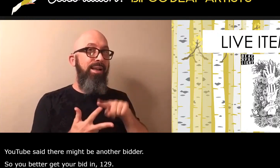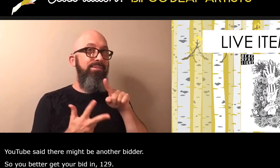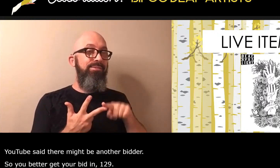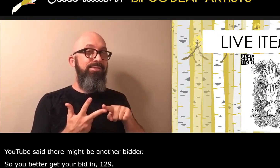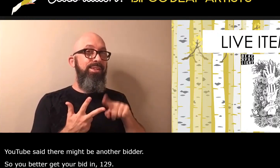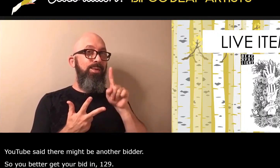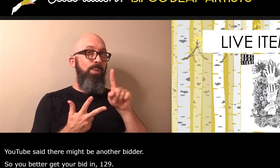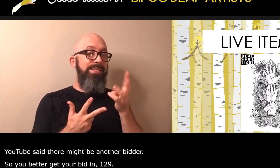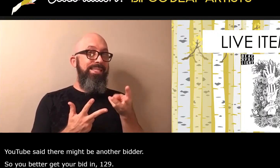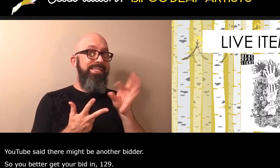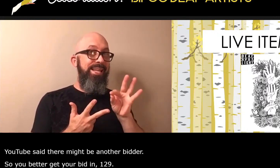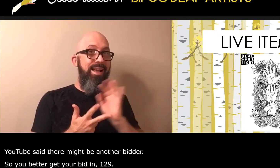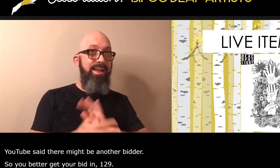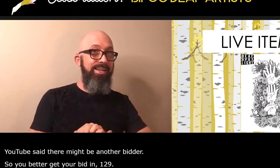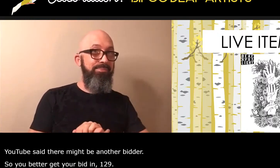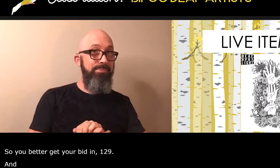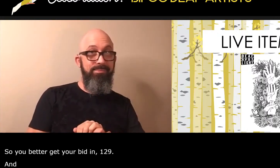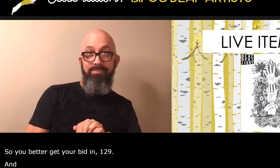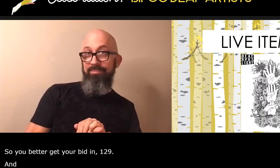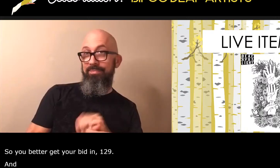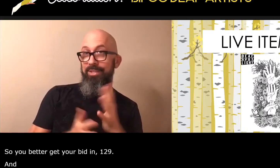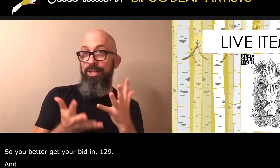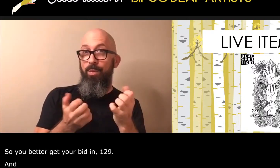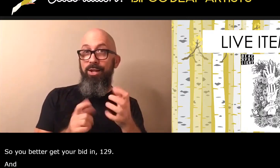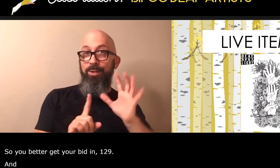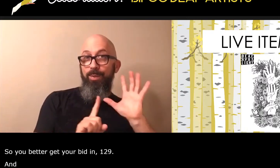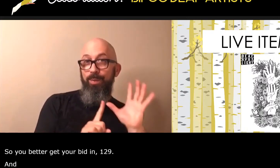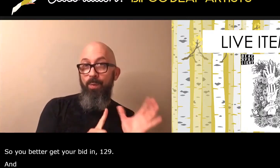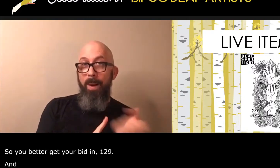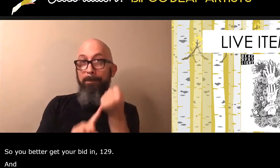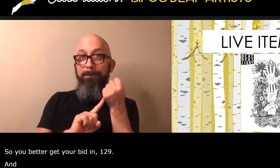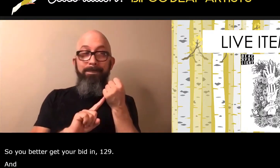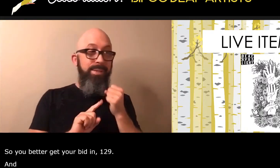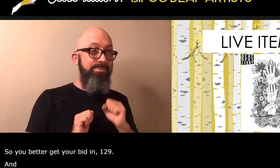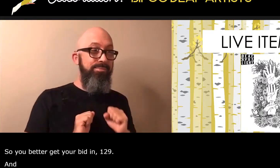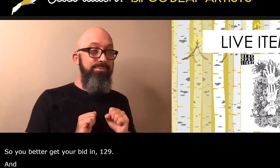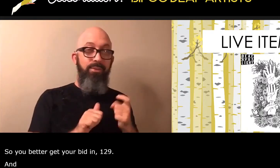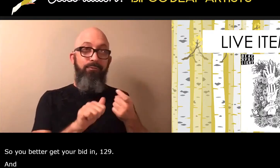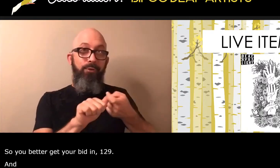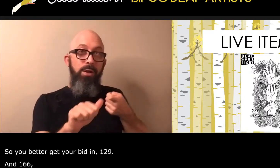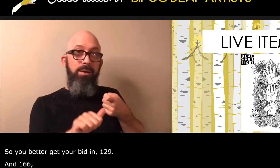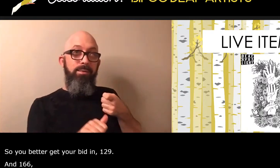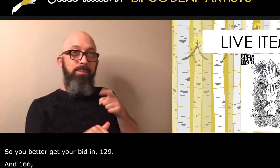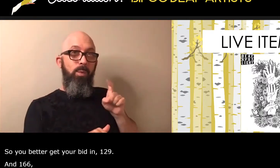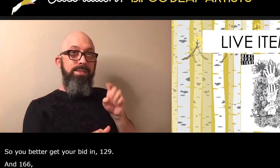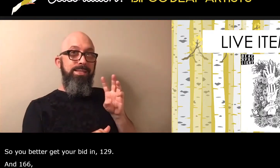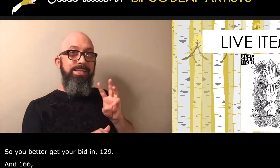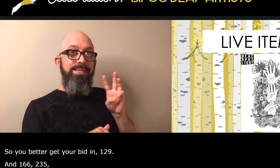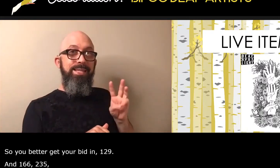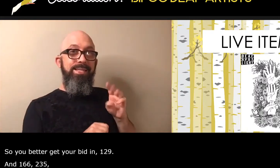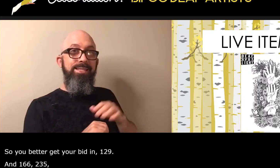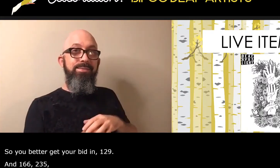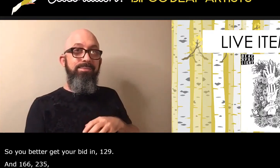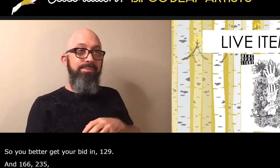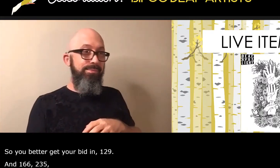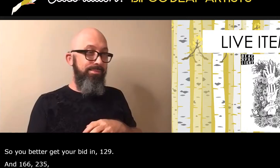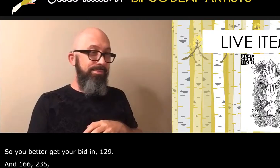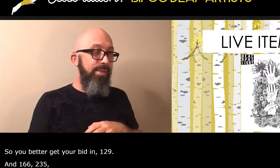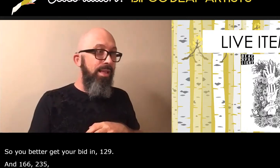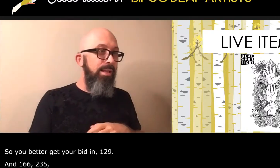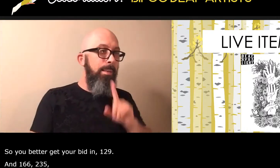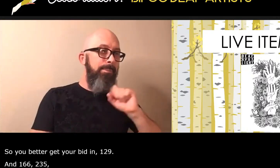166, 235, 169. Do you want to take the prize? Do you want to